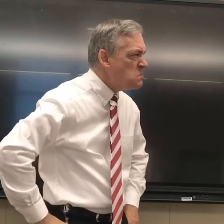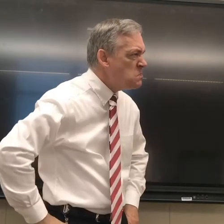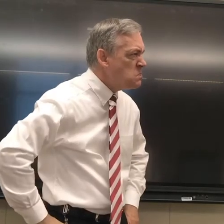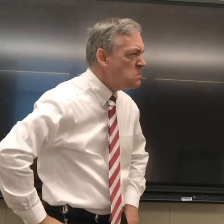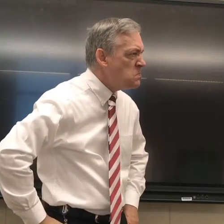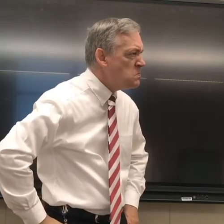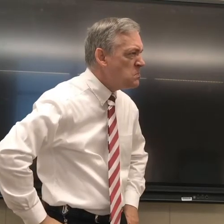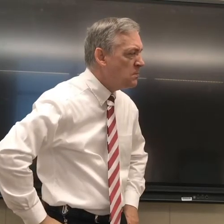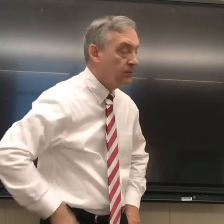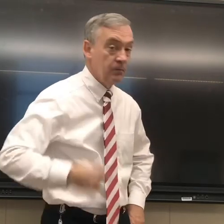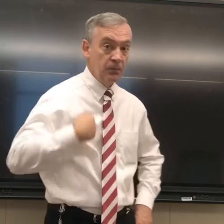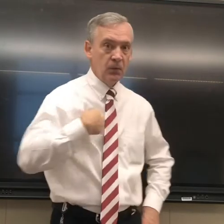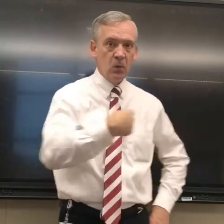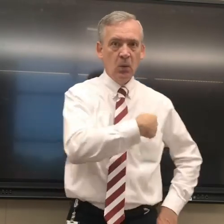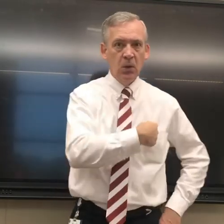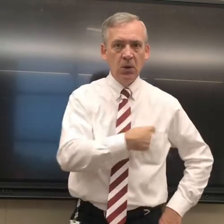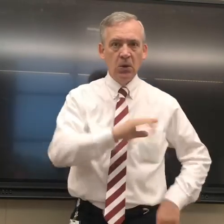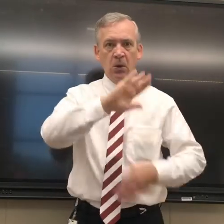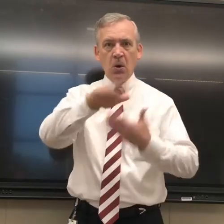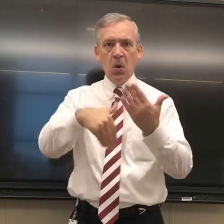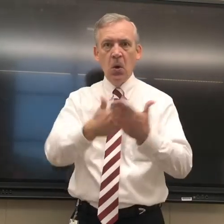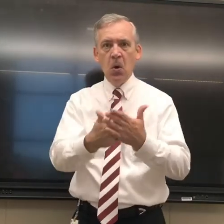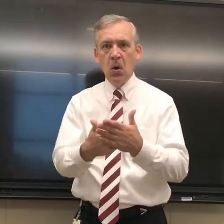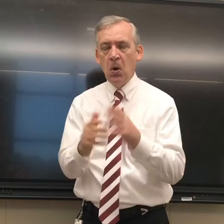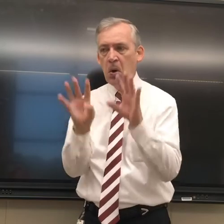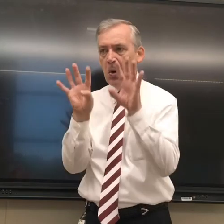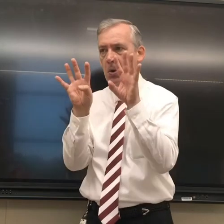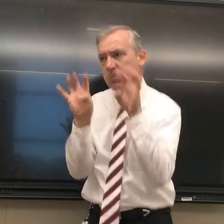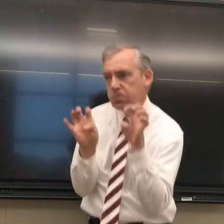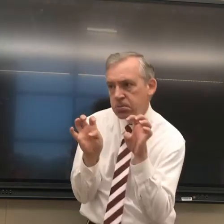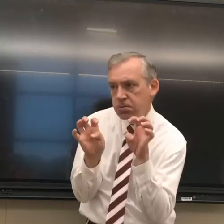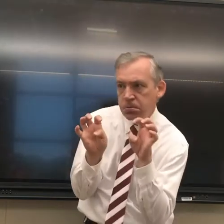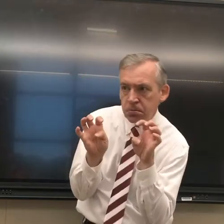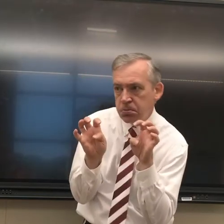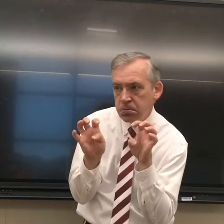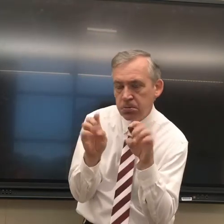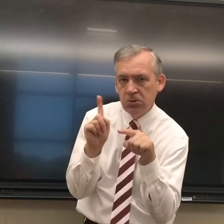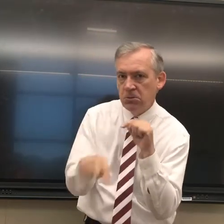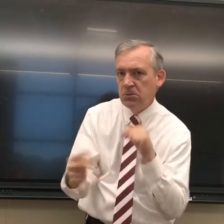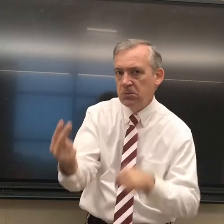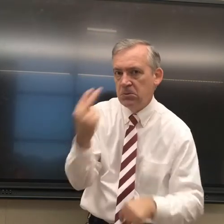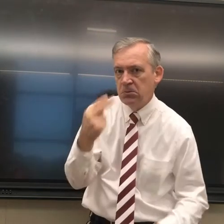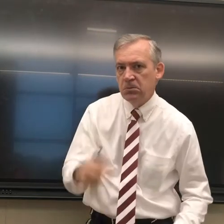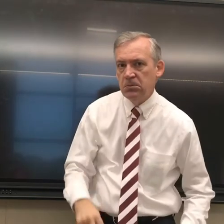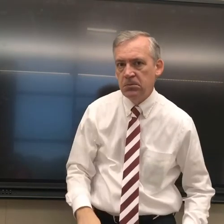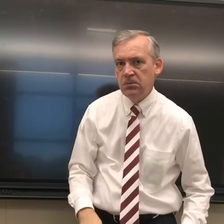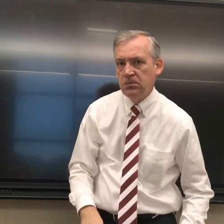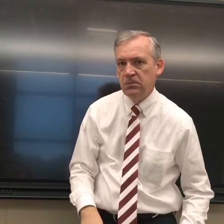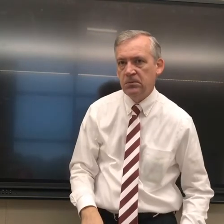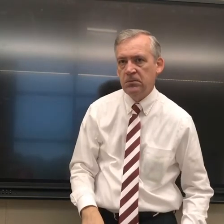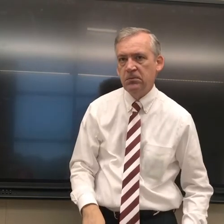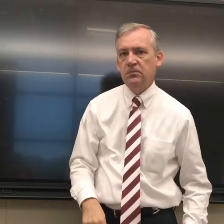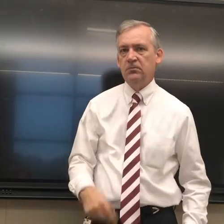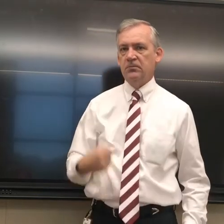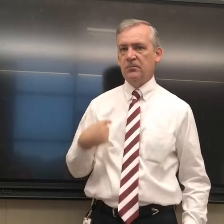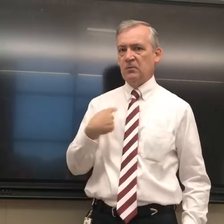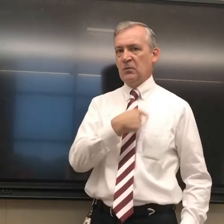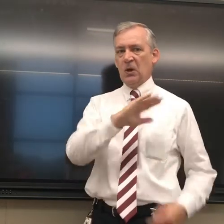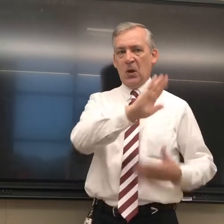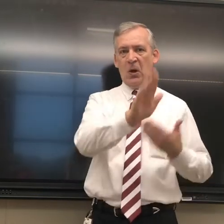We had crouched down out of sight in the bushes. Where we stifled the giggles that insisted